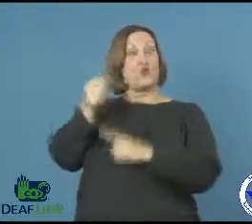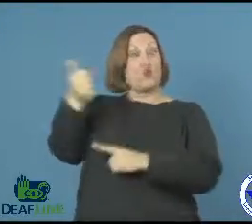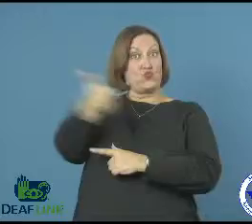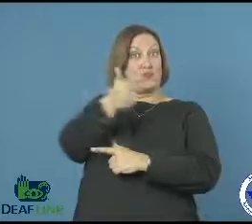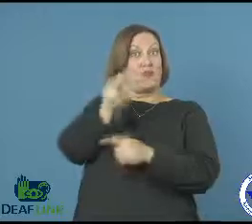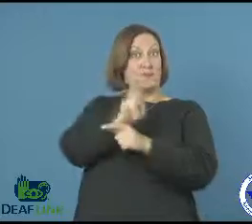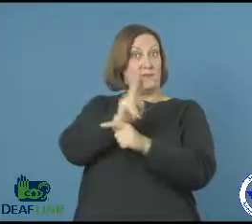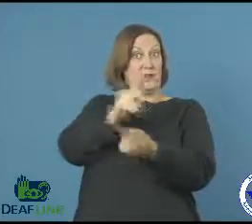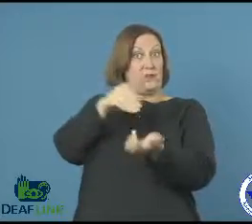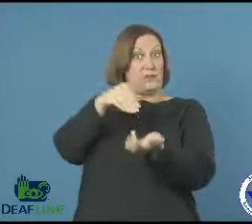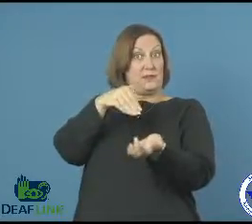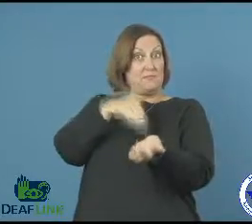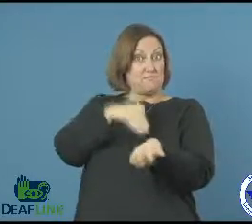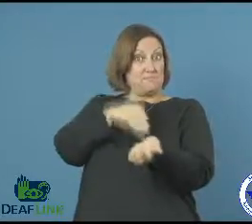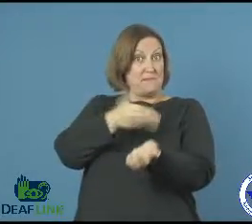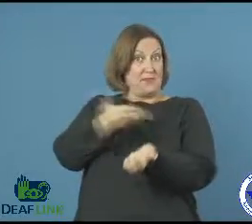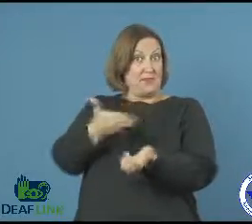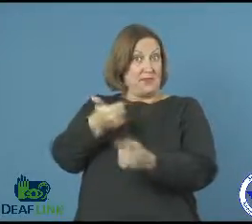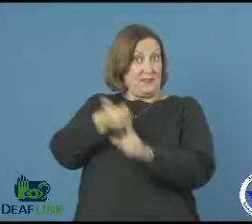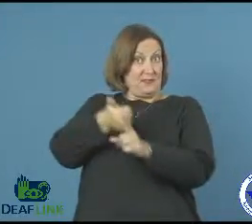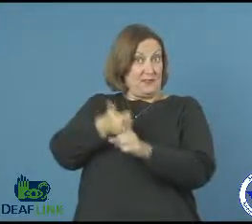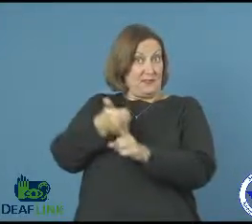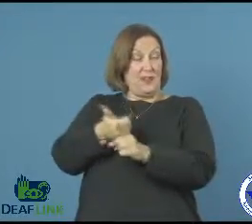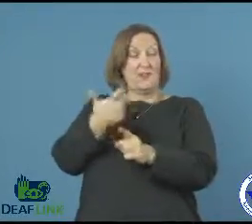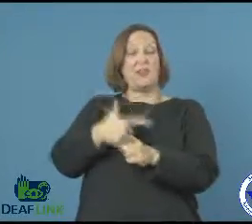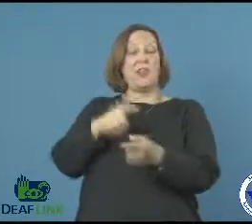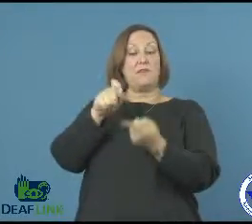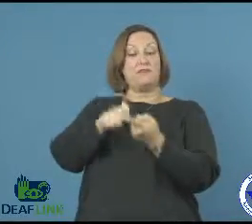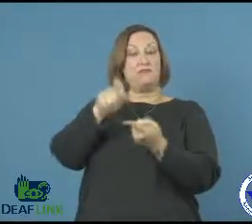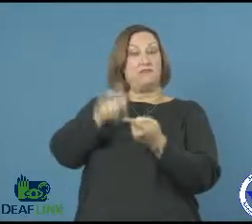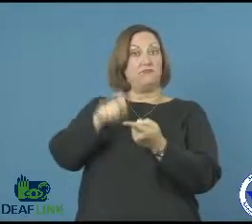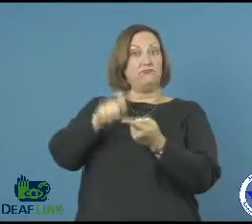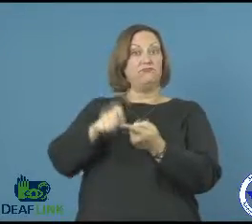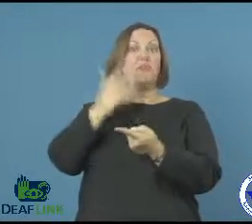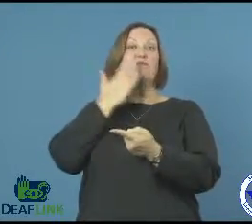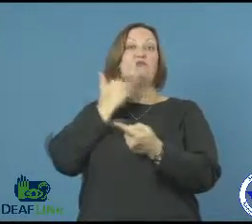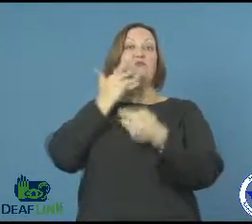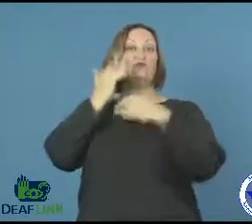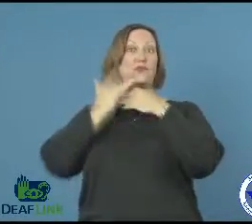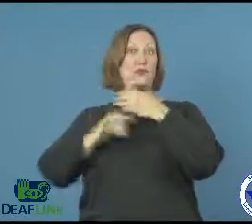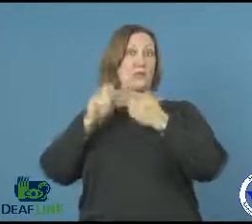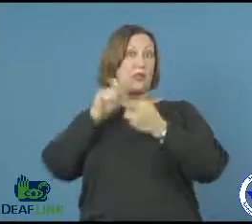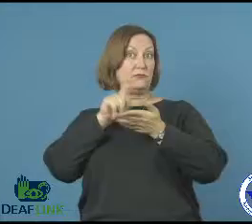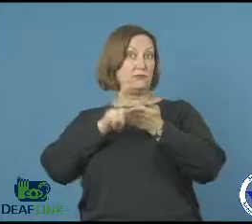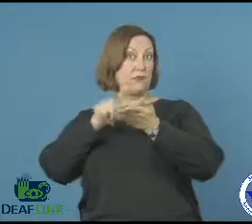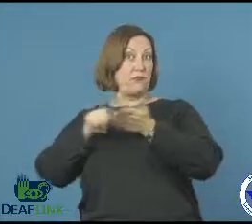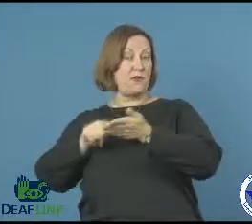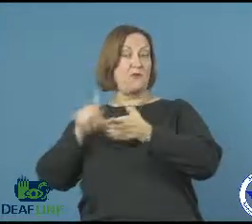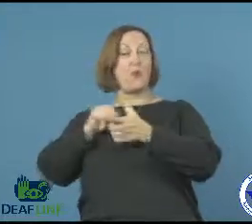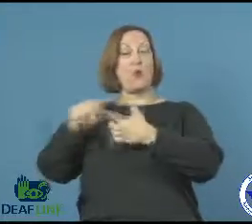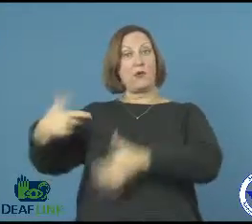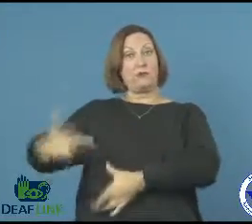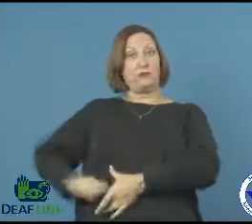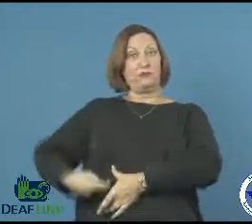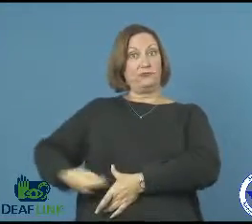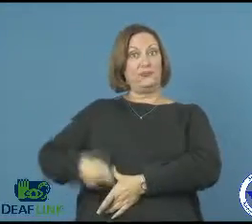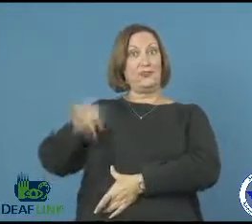or self-administer treatments, such as glucose testing and insulin shots on a regular basis?